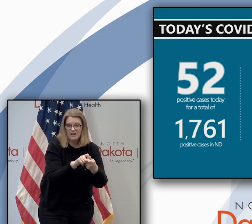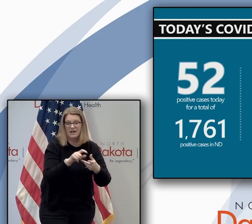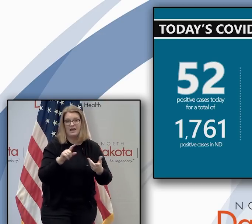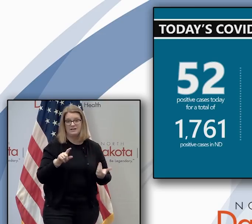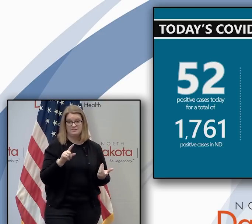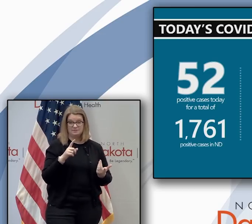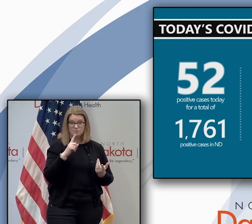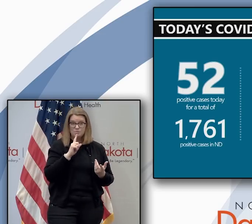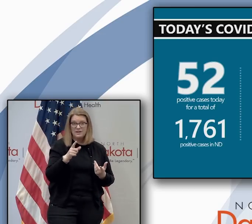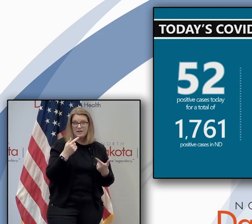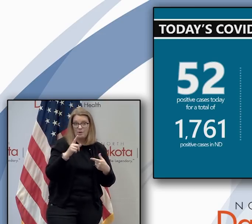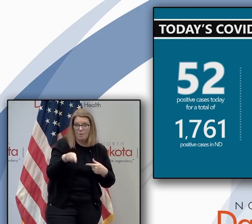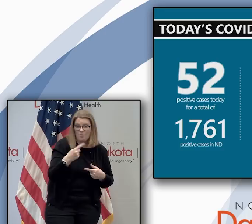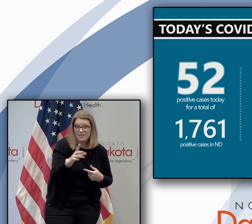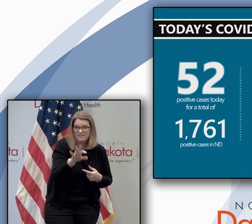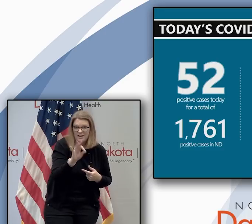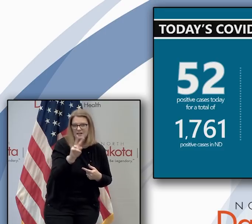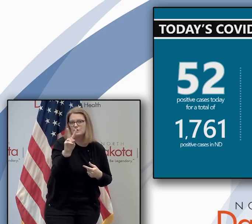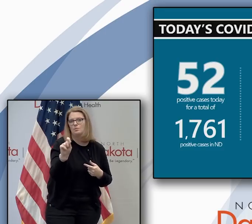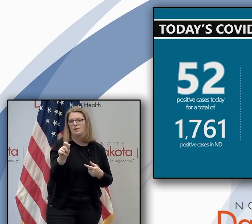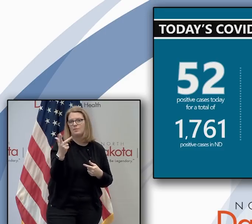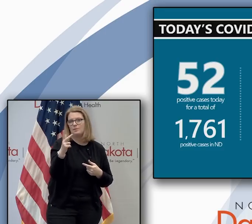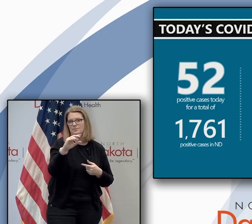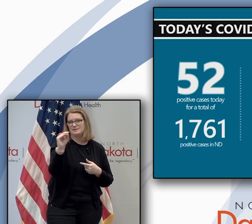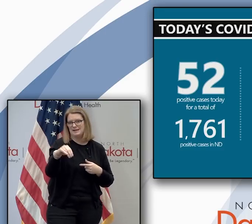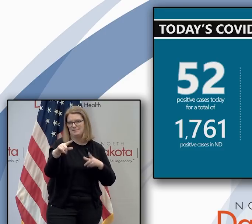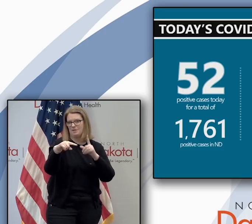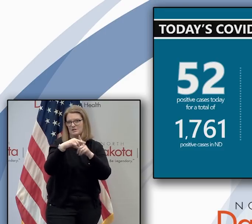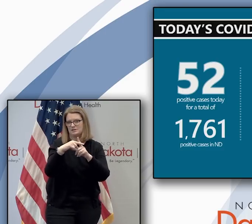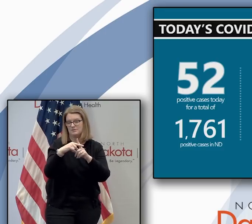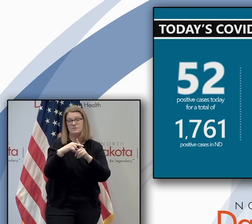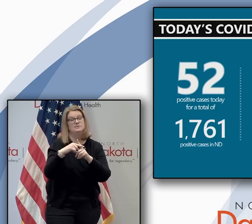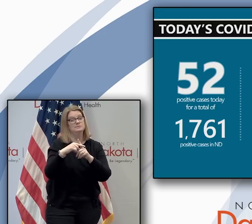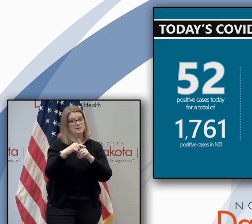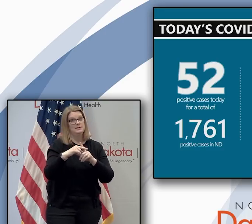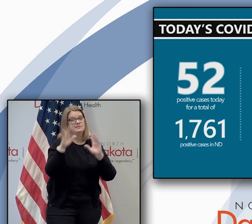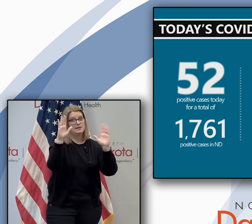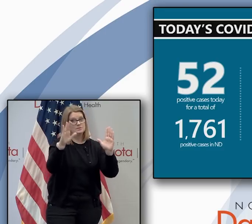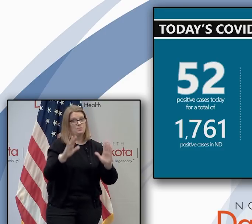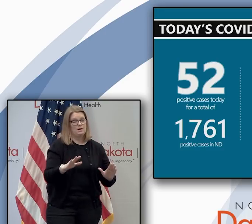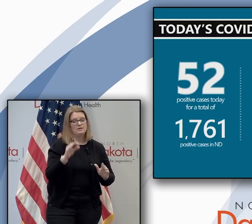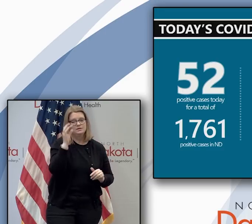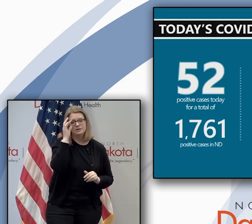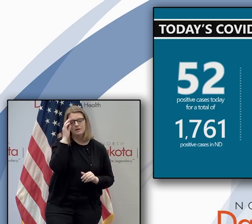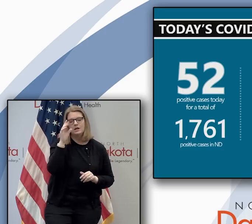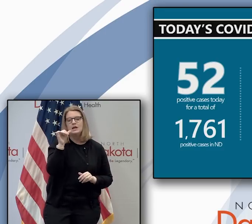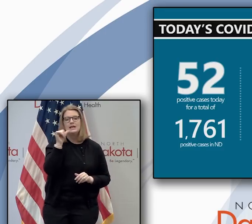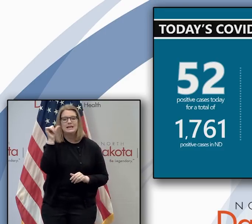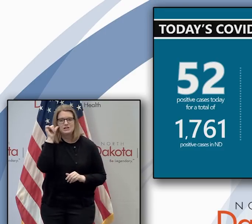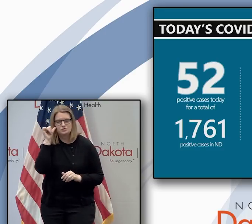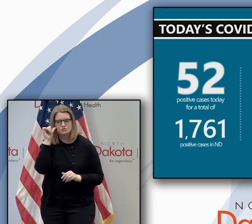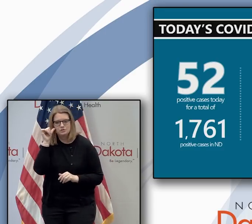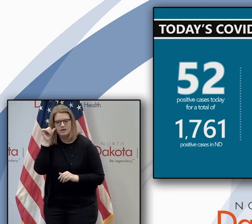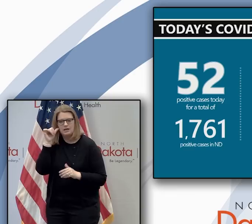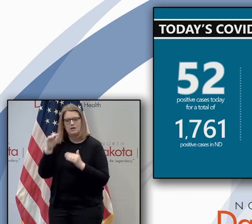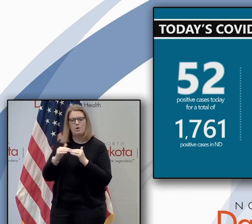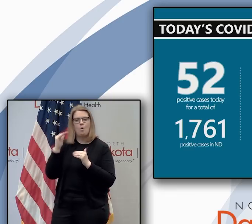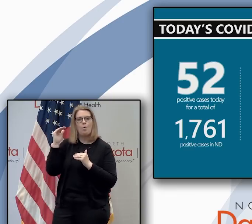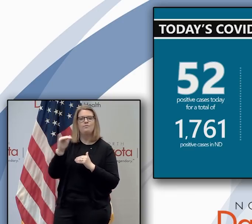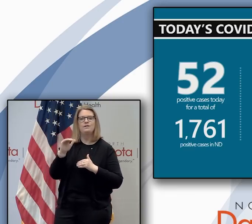2.3% positives, that is absolutely great news for the state of North Dakota. We reported yesterday that we had topped